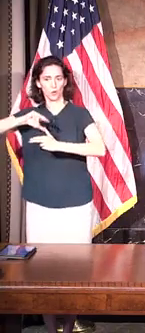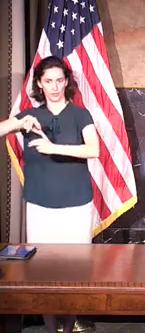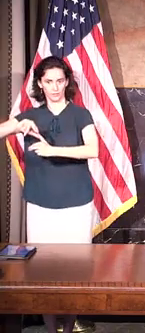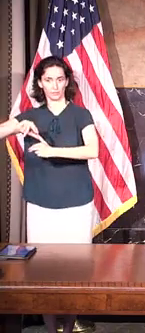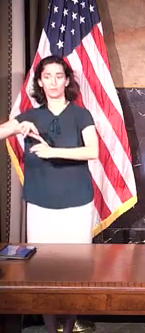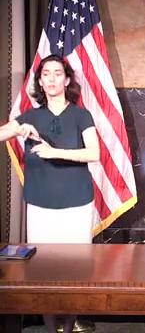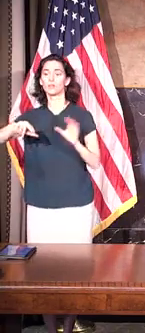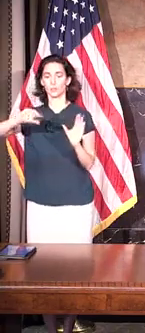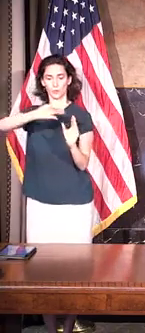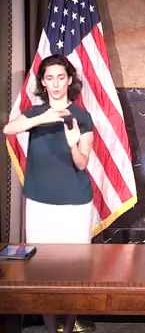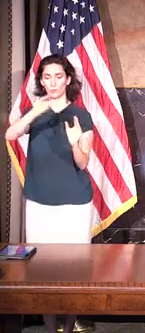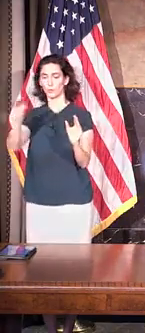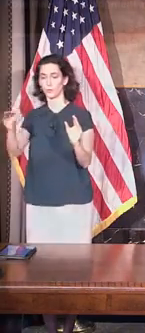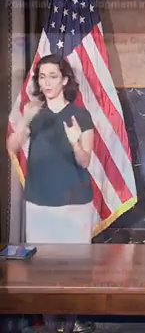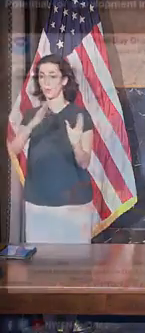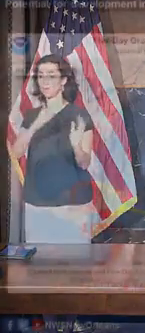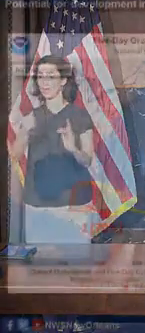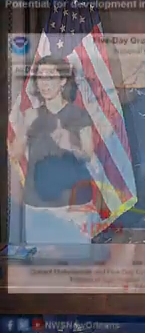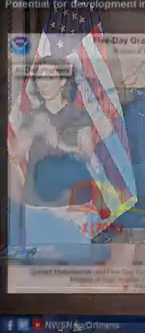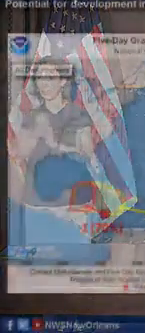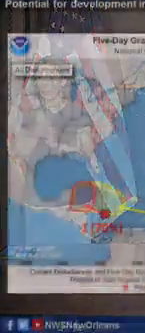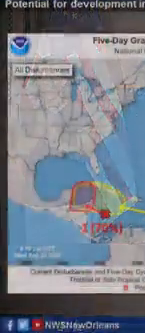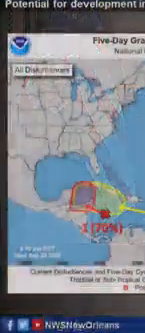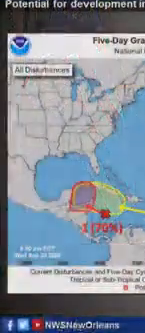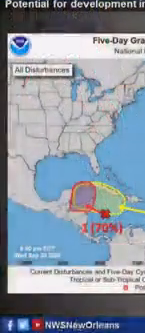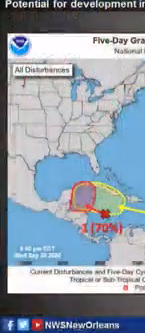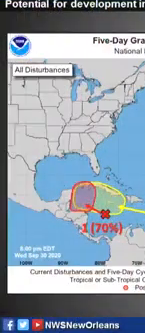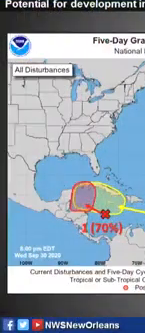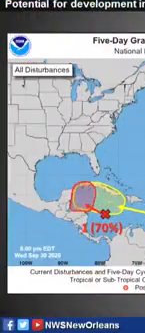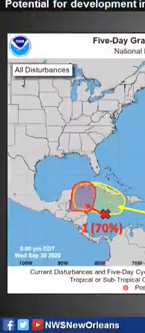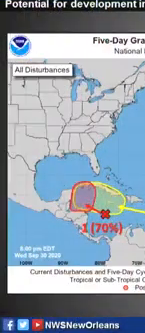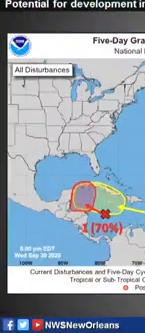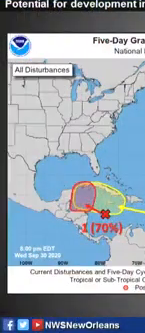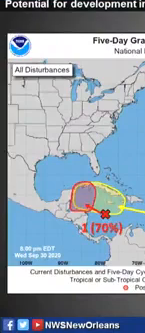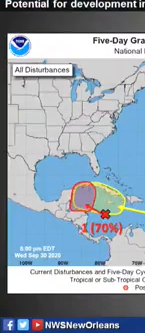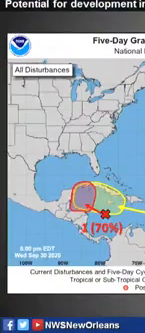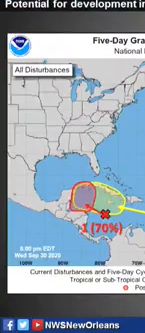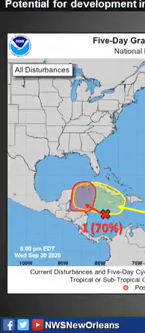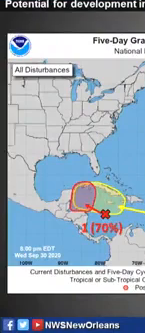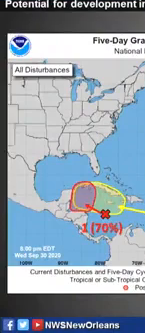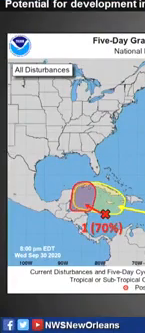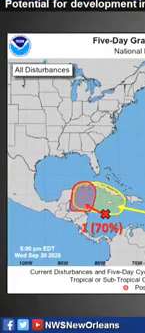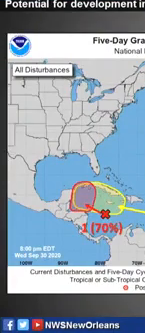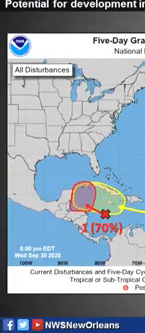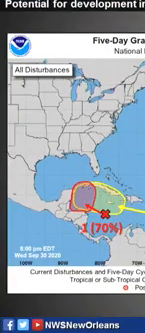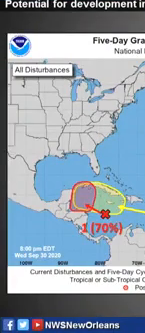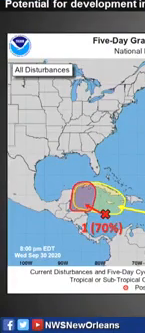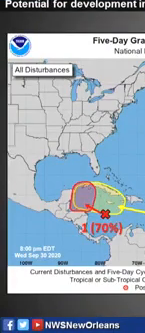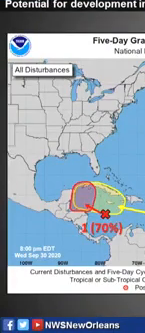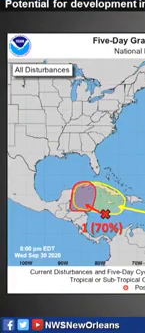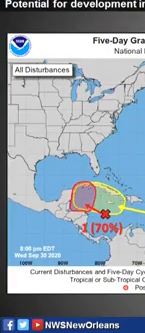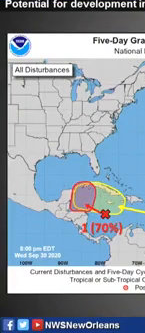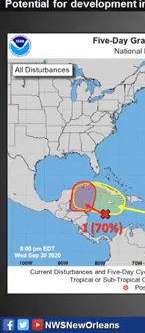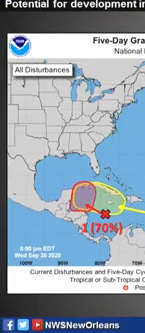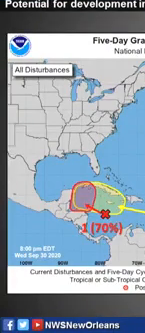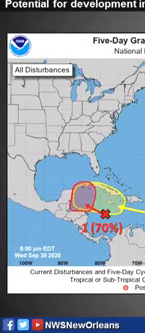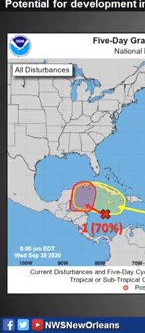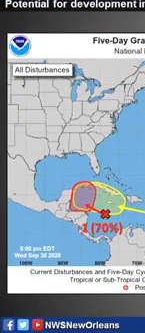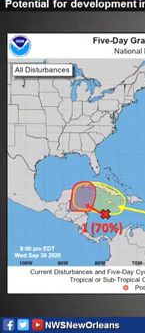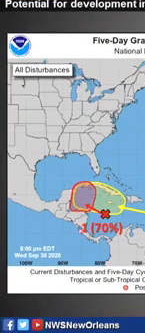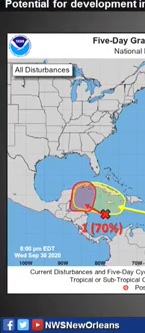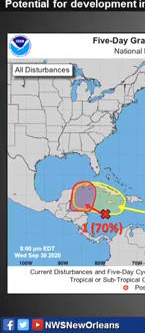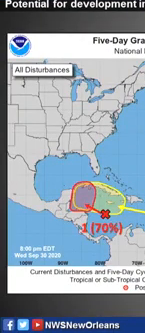Coast area, but it's too early to say what will happen after the 5 days is up. So we're asking everybody to be